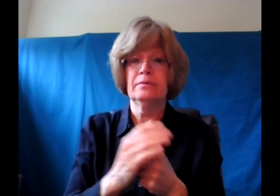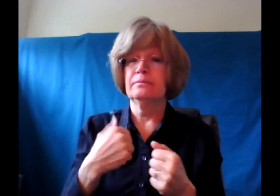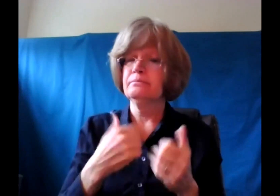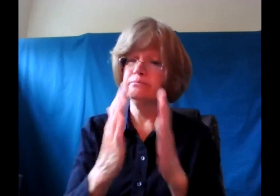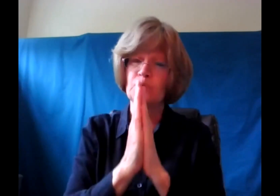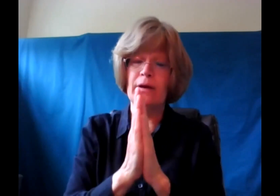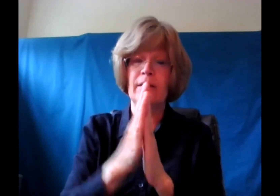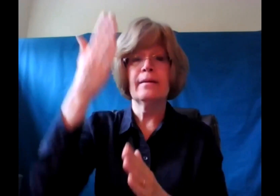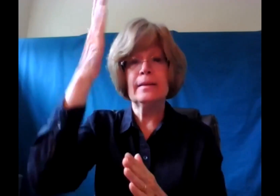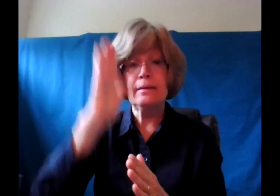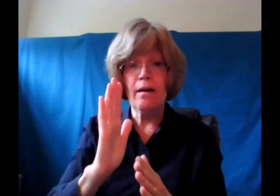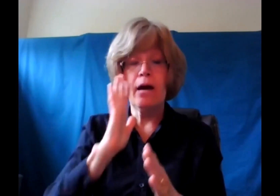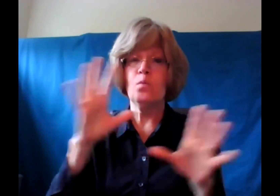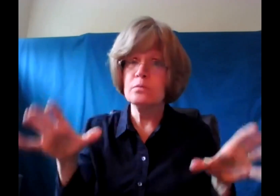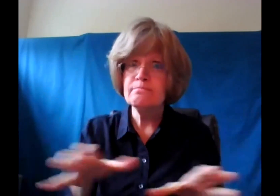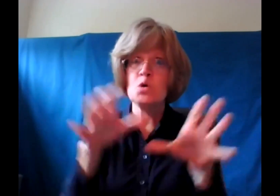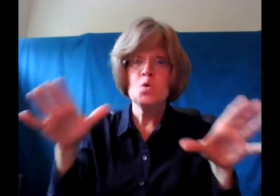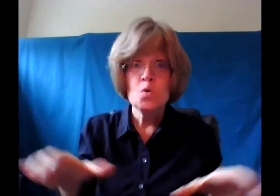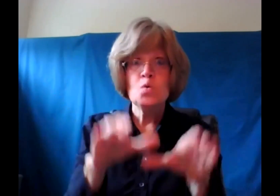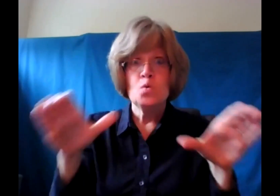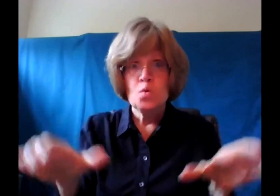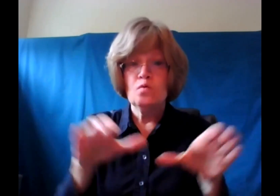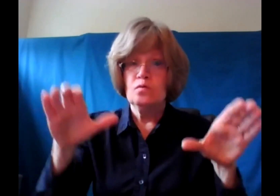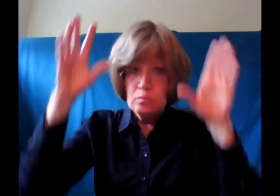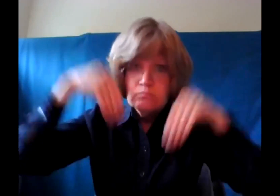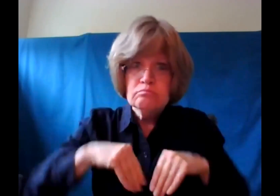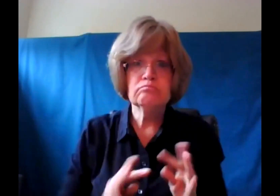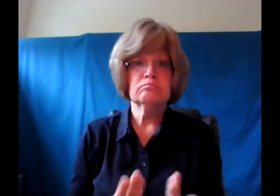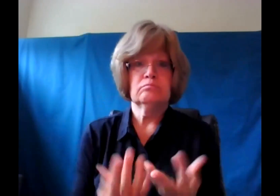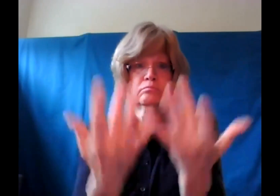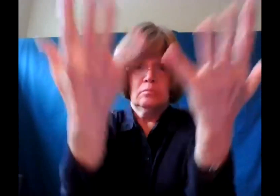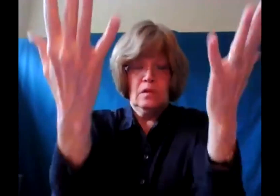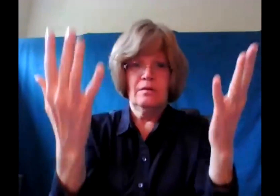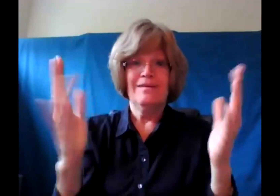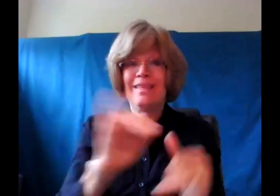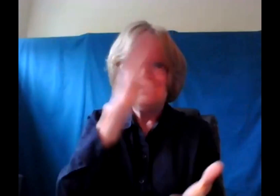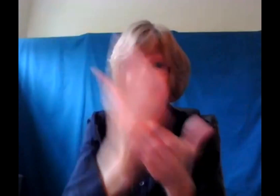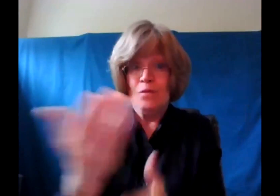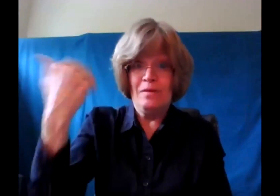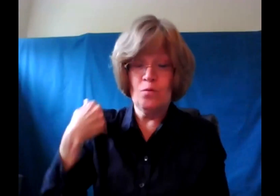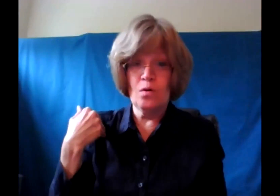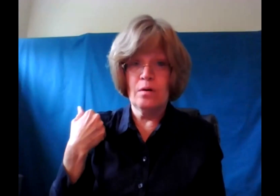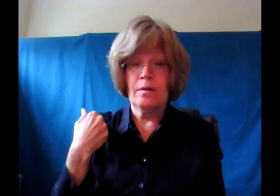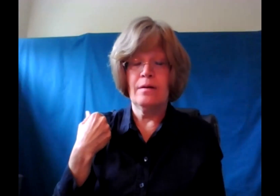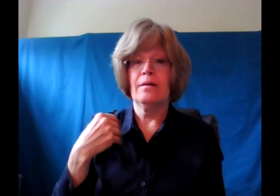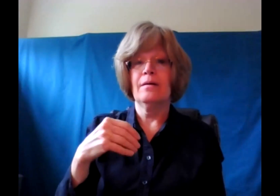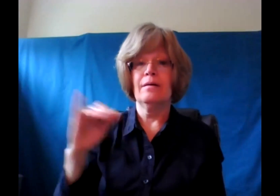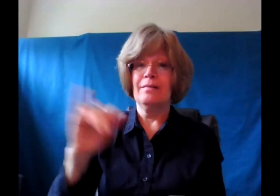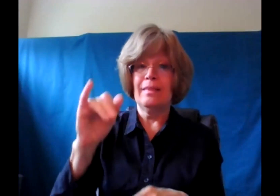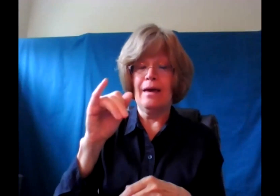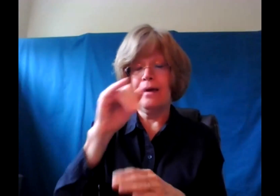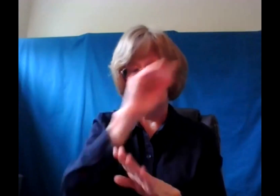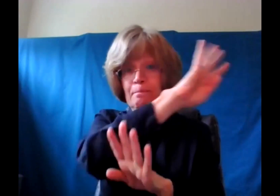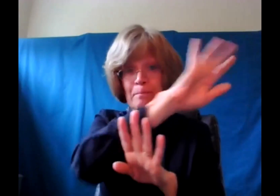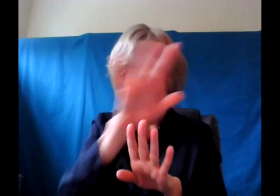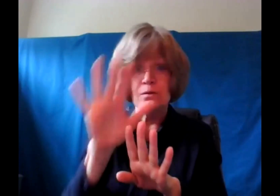I pray that God will move in this place like never before. Pentecost